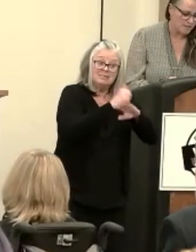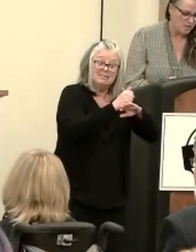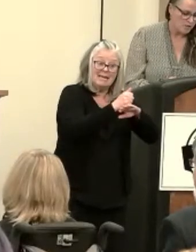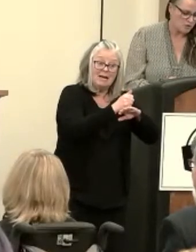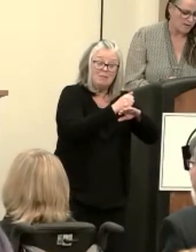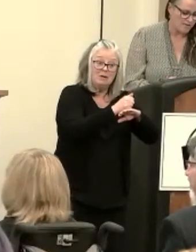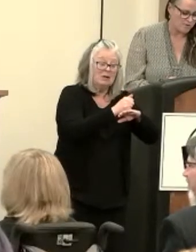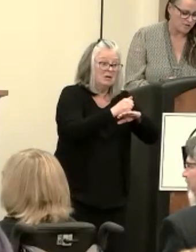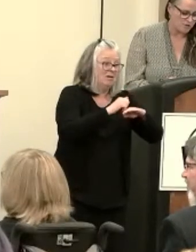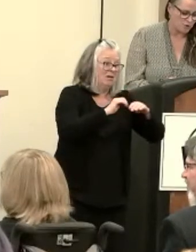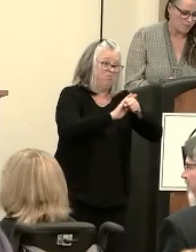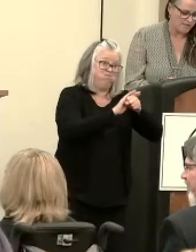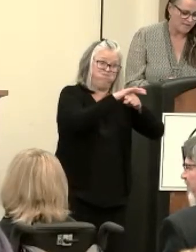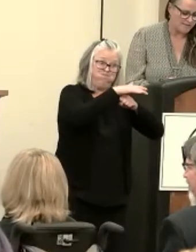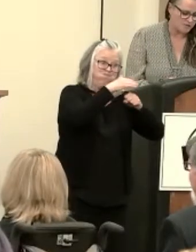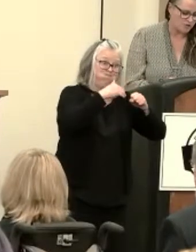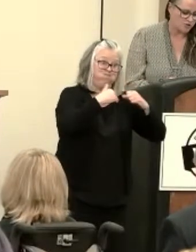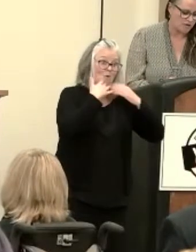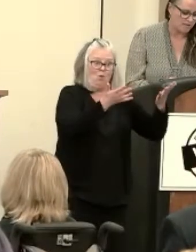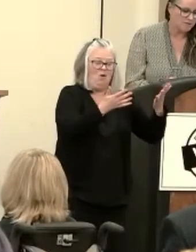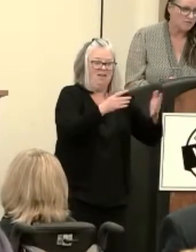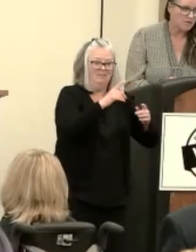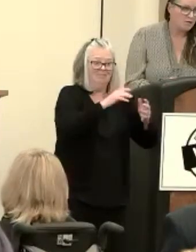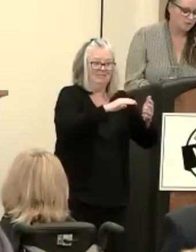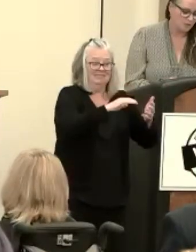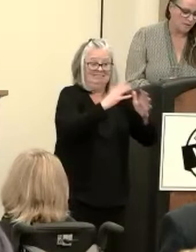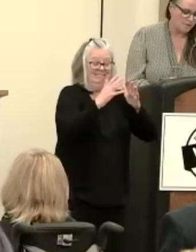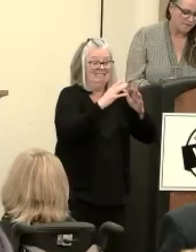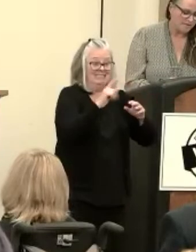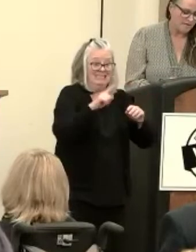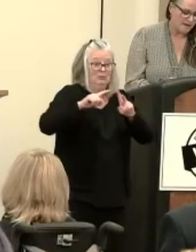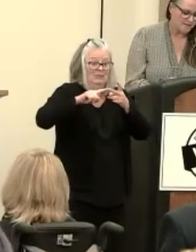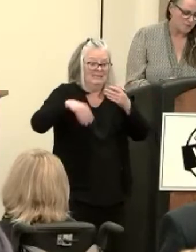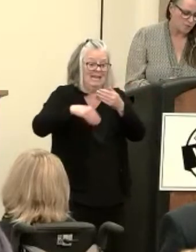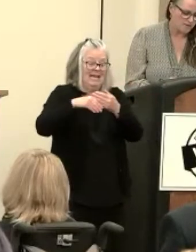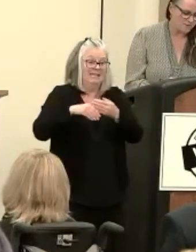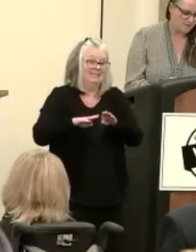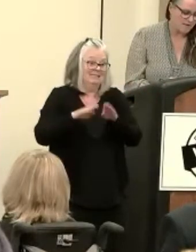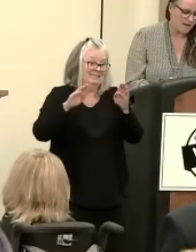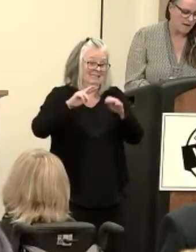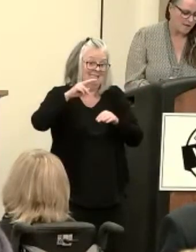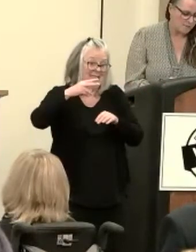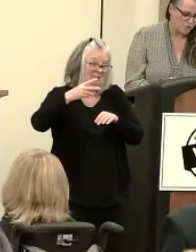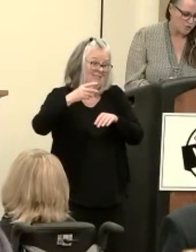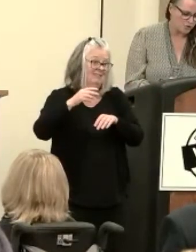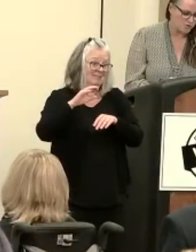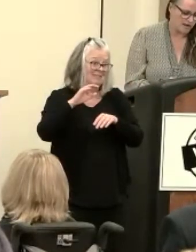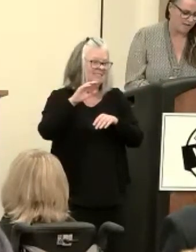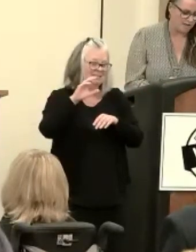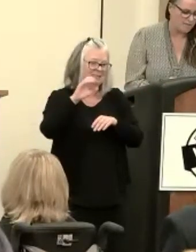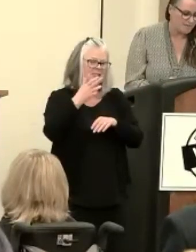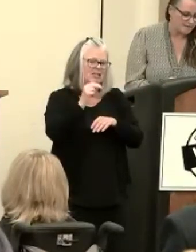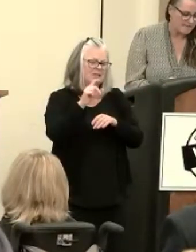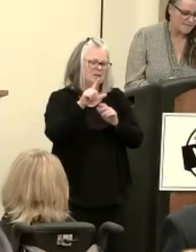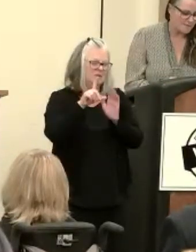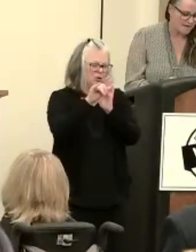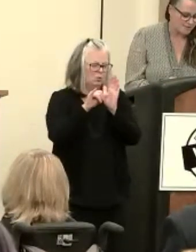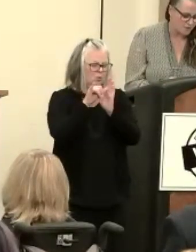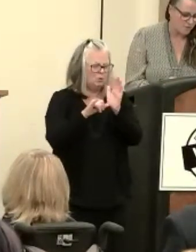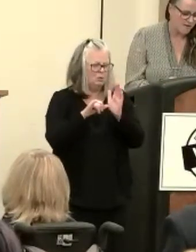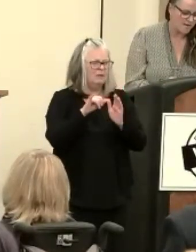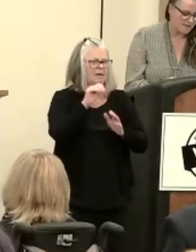in. So we have just opened an additional channel through Ability Manitoba's YouTube channel,